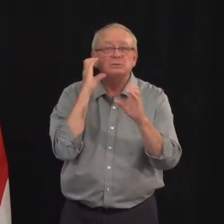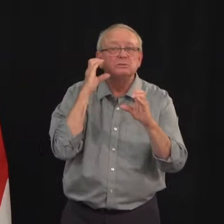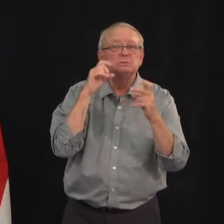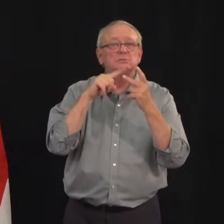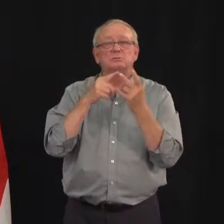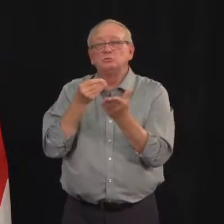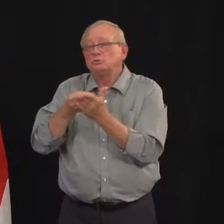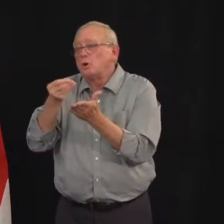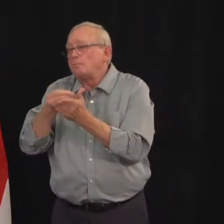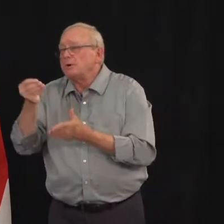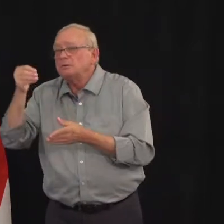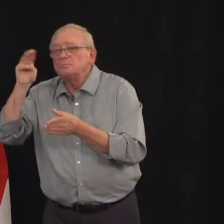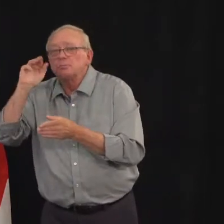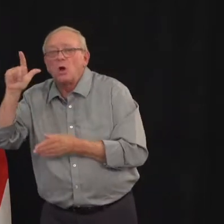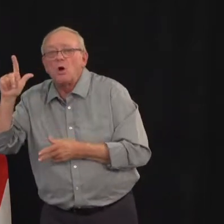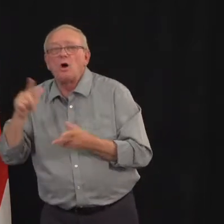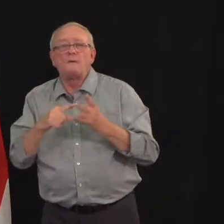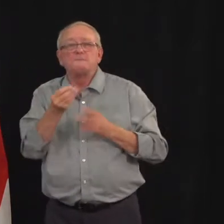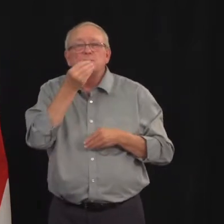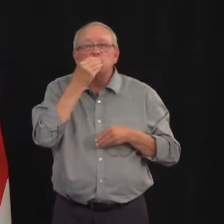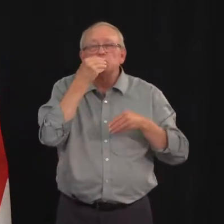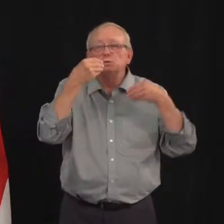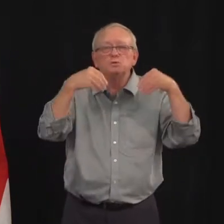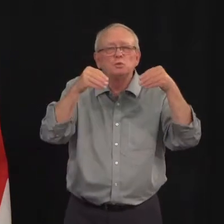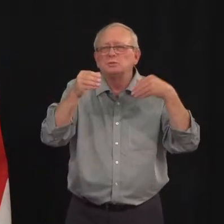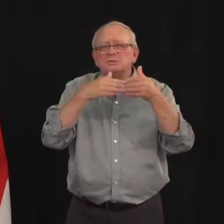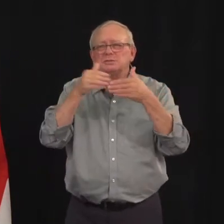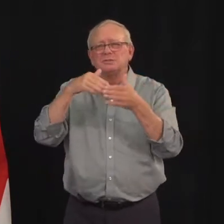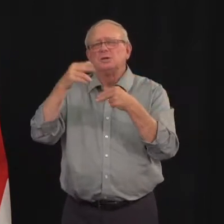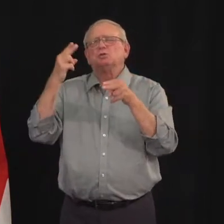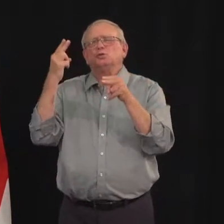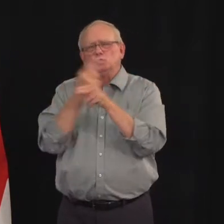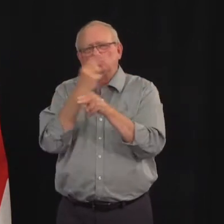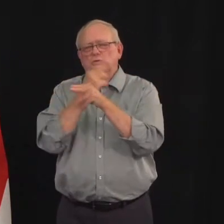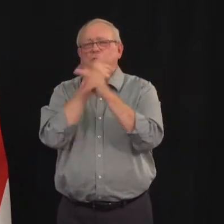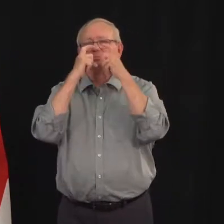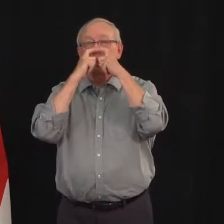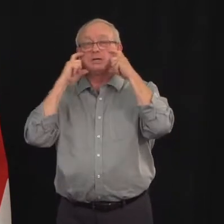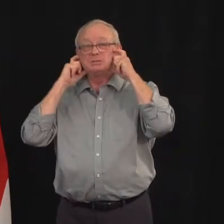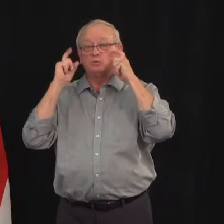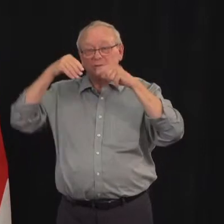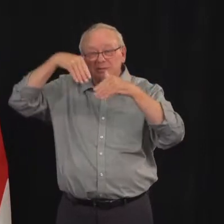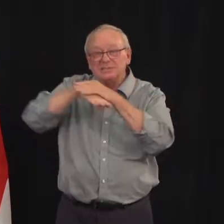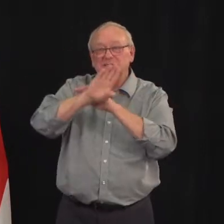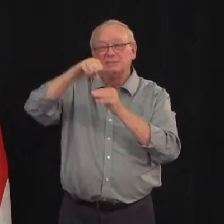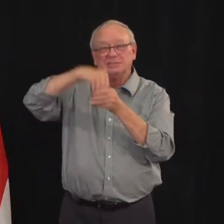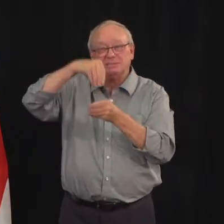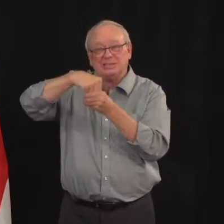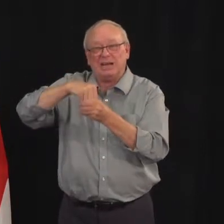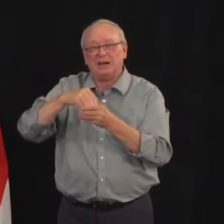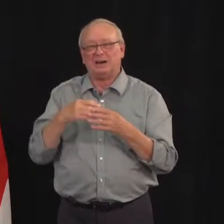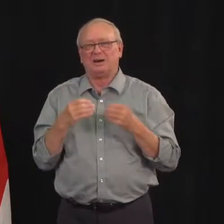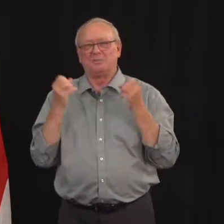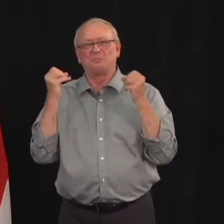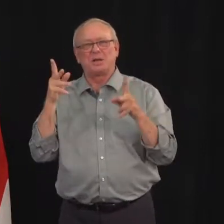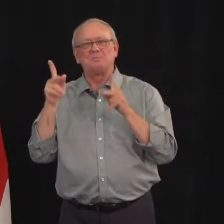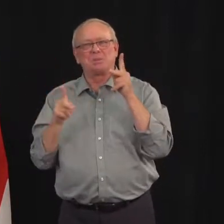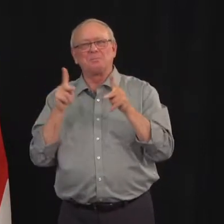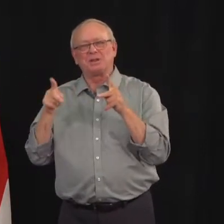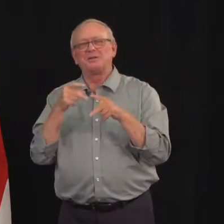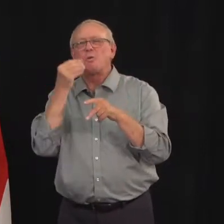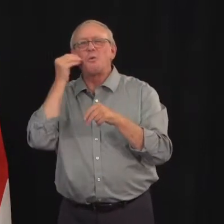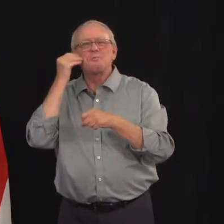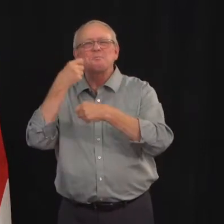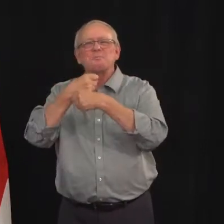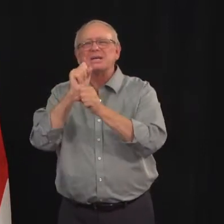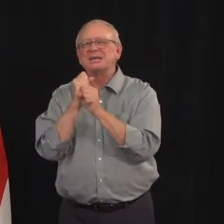store. Many Albertans are wearing homemade and cloth masks, and I've enjoyed seeing the masks on Twitter on the hashtag